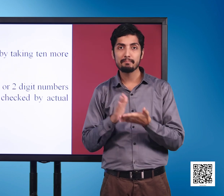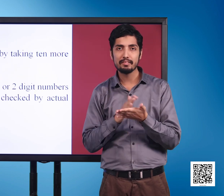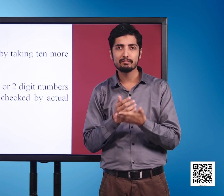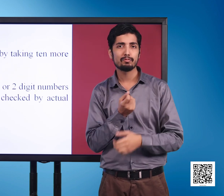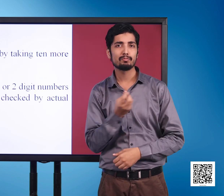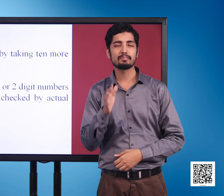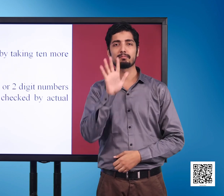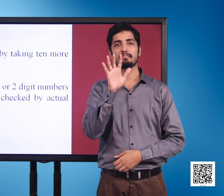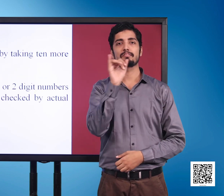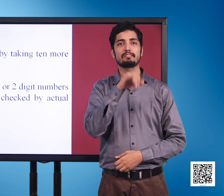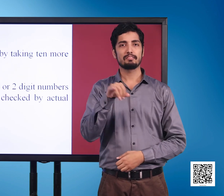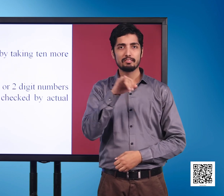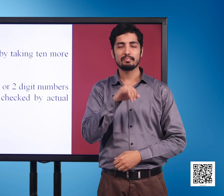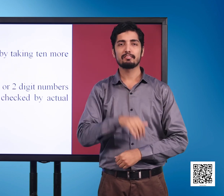Page 56.